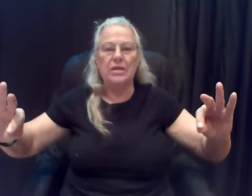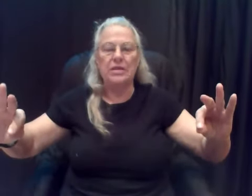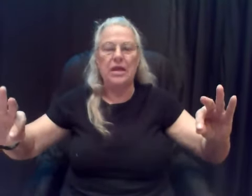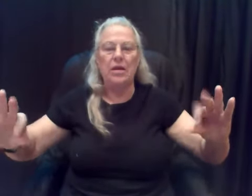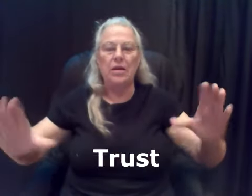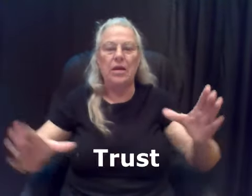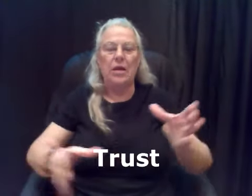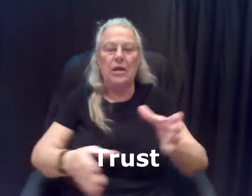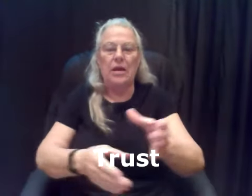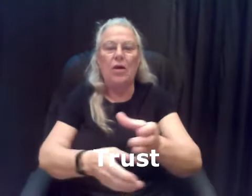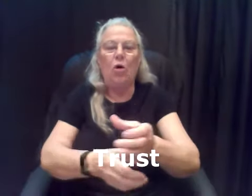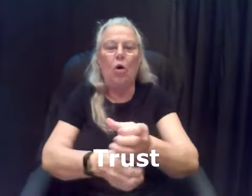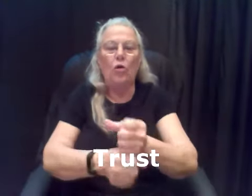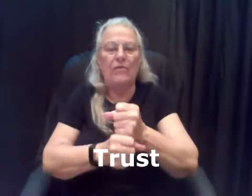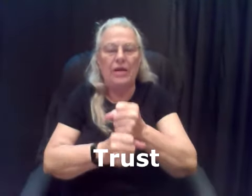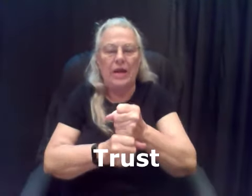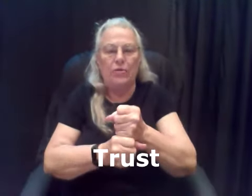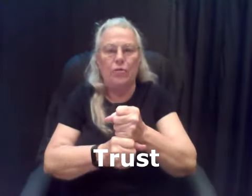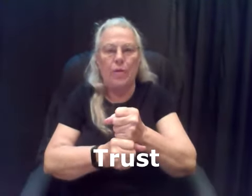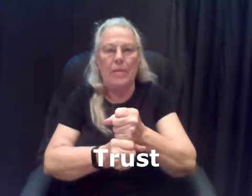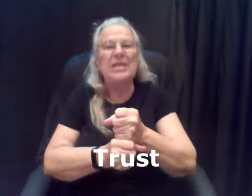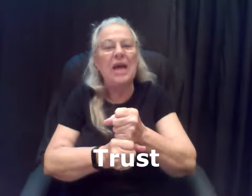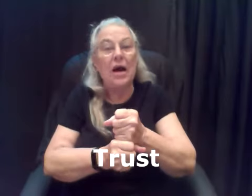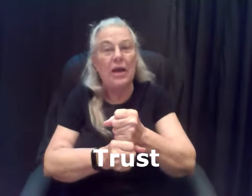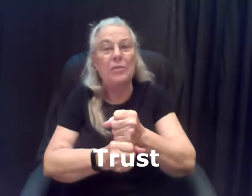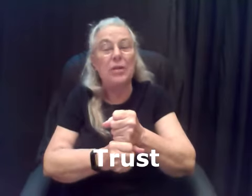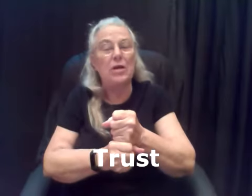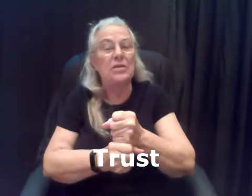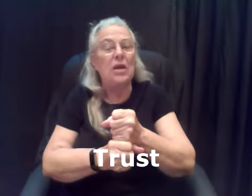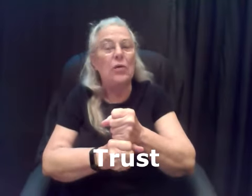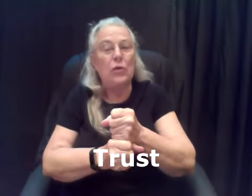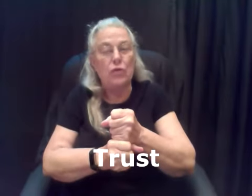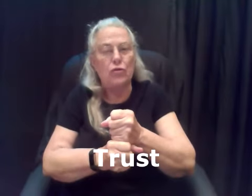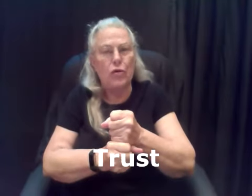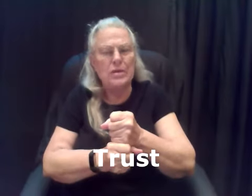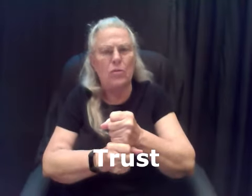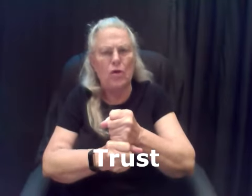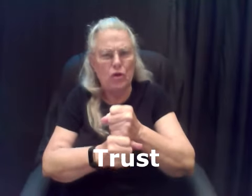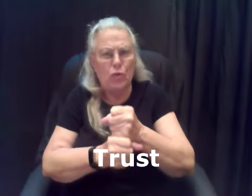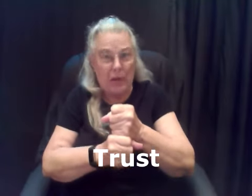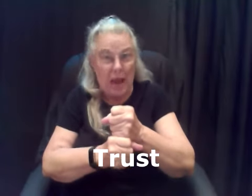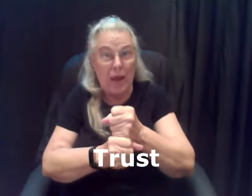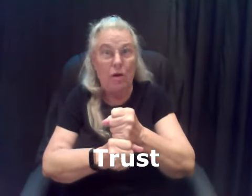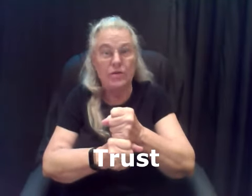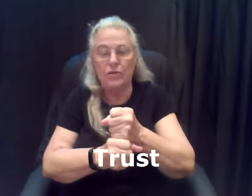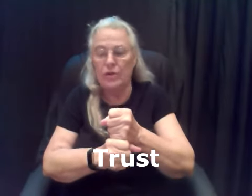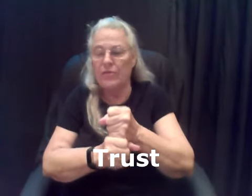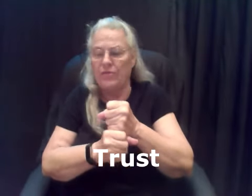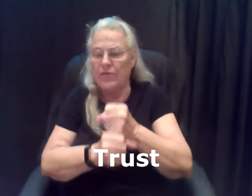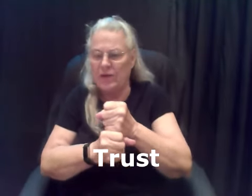Trusting, get a hold of it and grab it tight, because when you trust someone, you want to hang on to it very tightly.